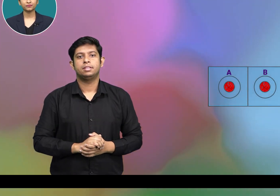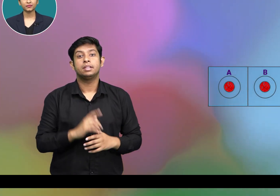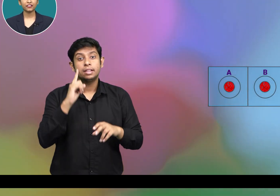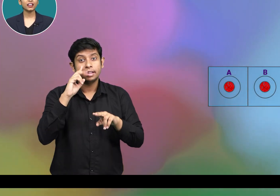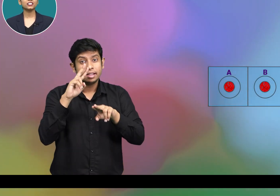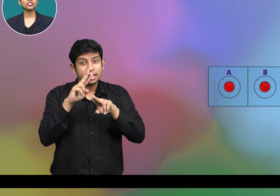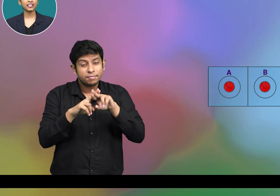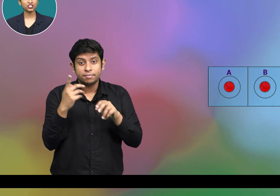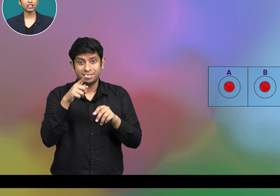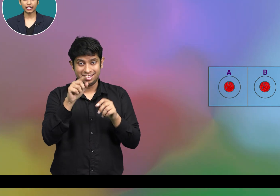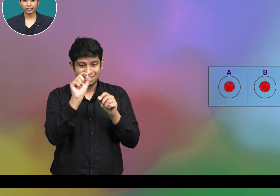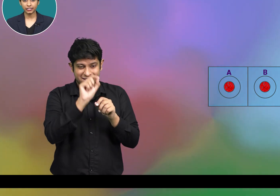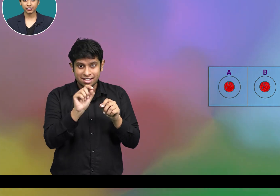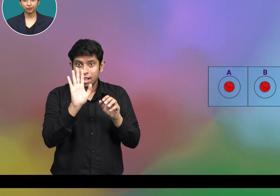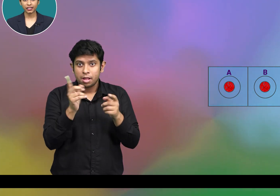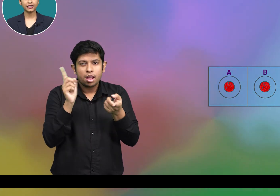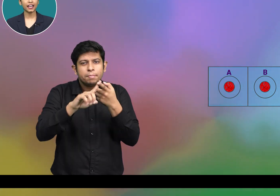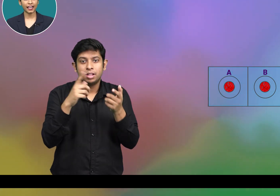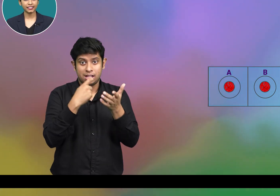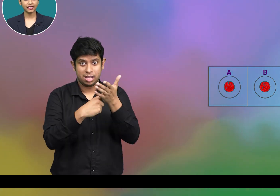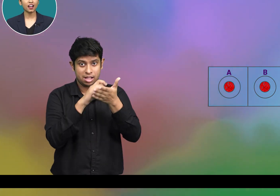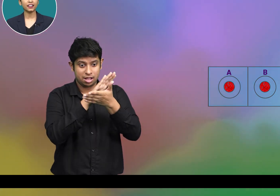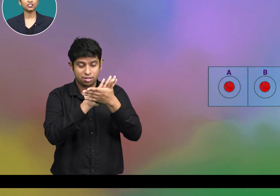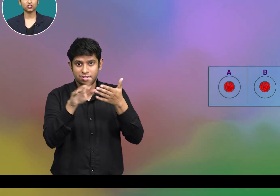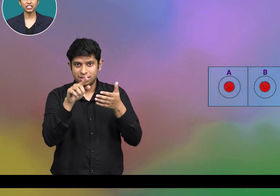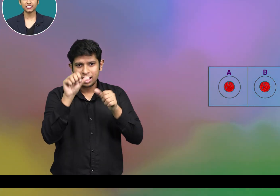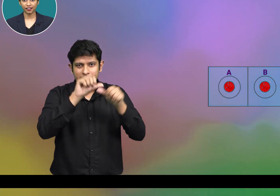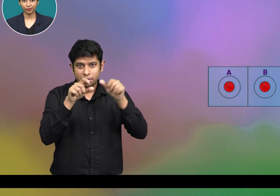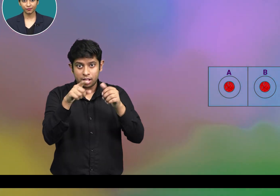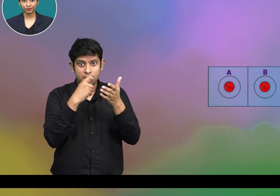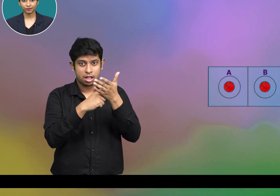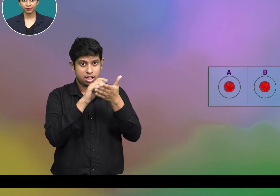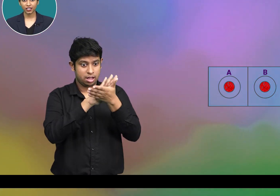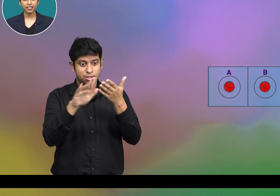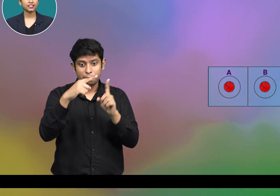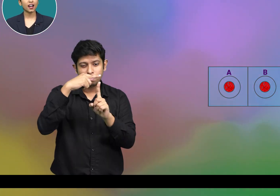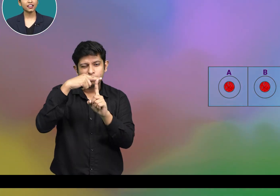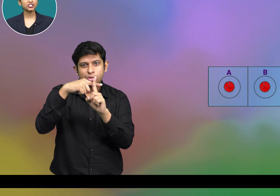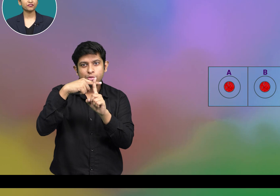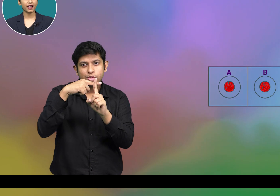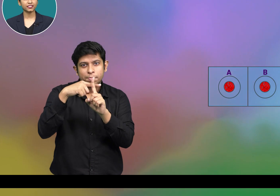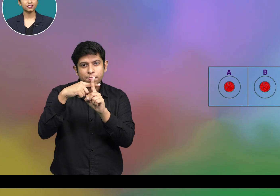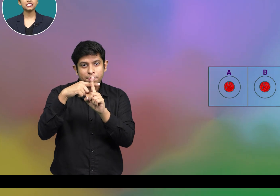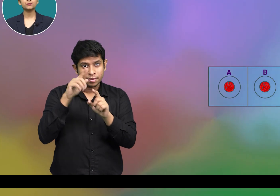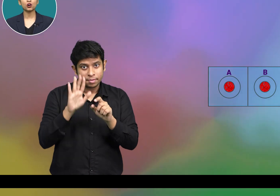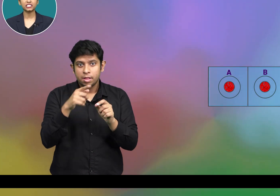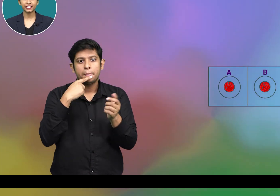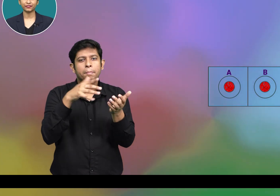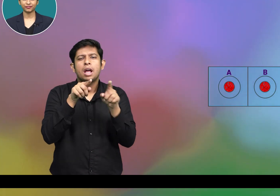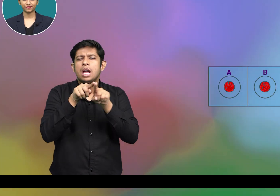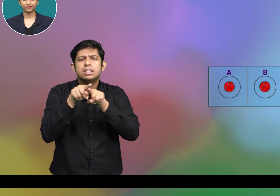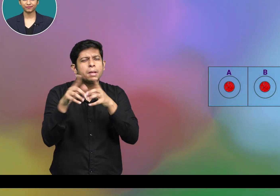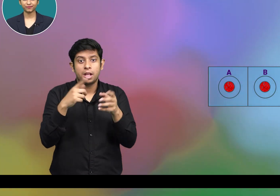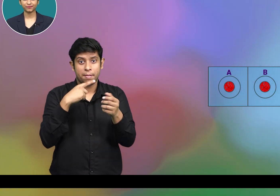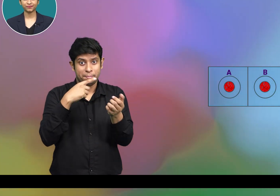Note: if agglutination occurs in anti-RHD serum, the RH factor is positive.